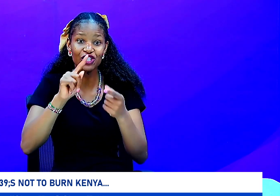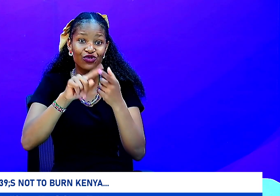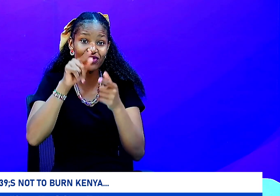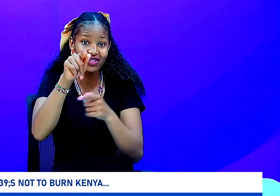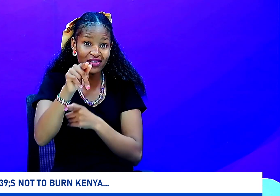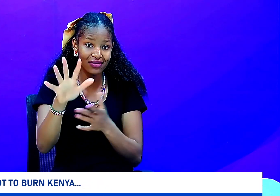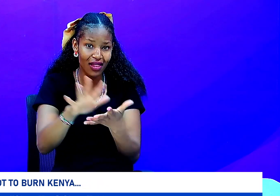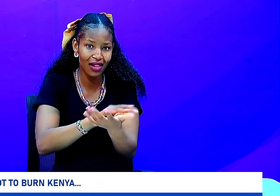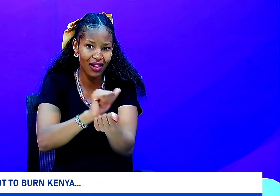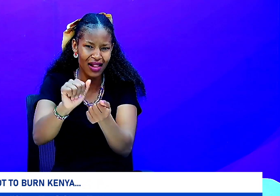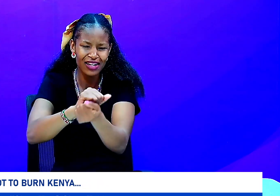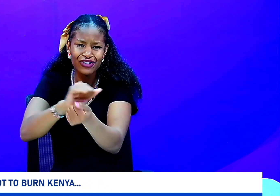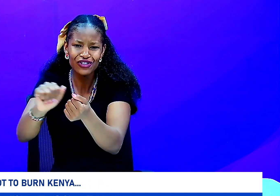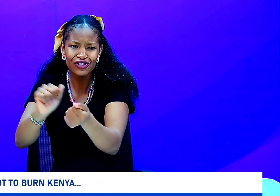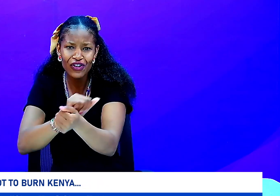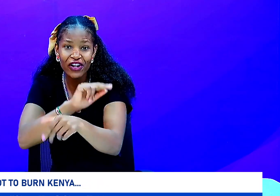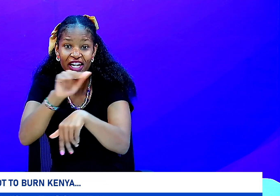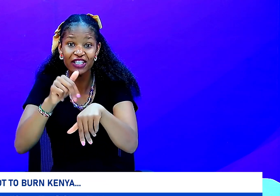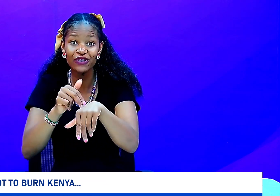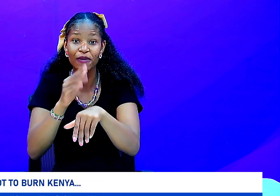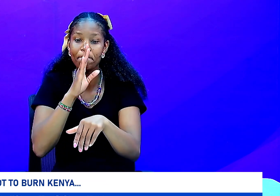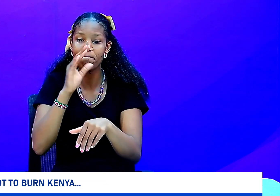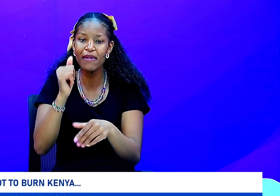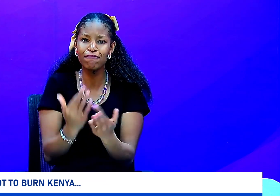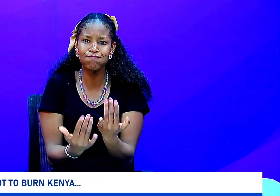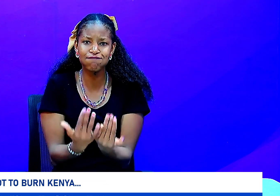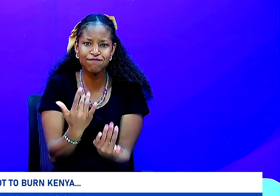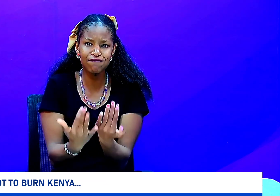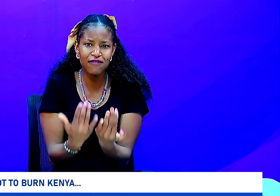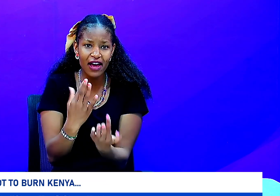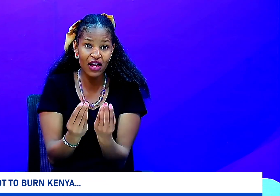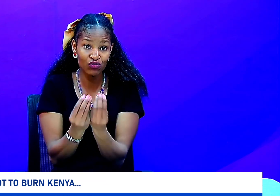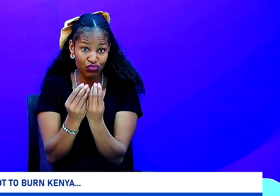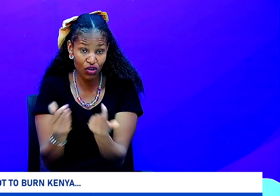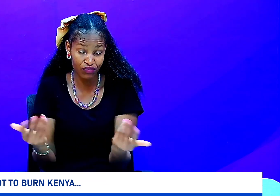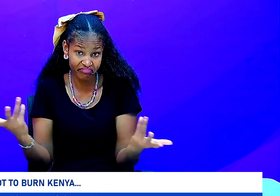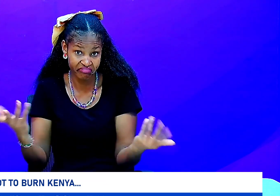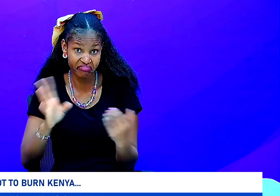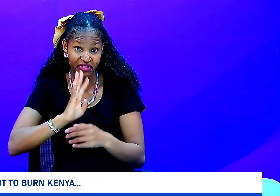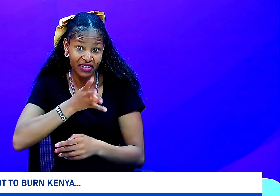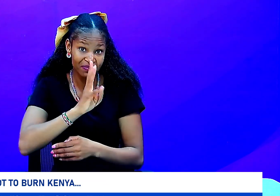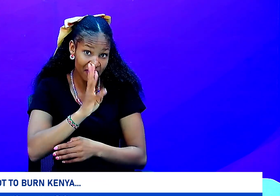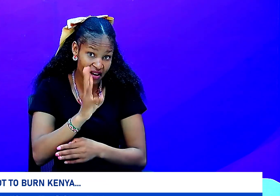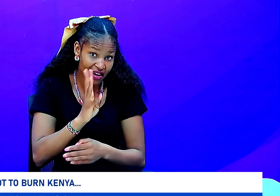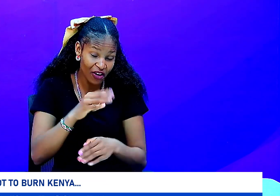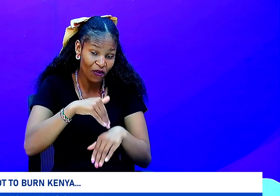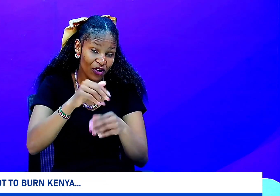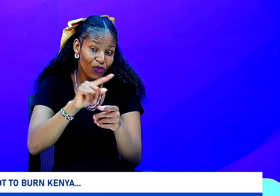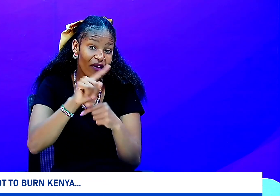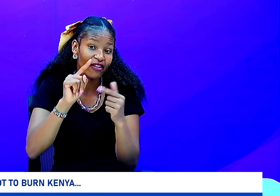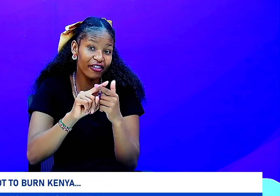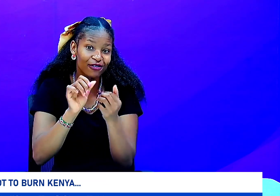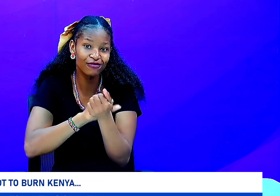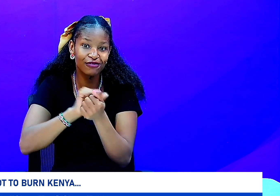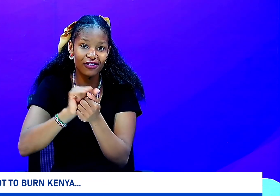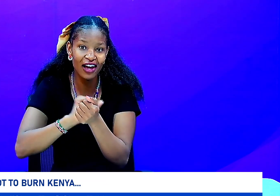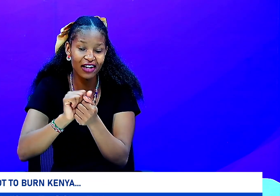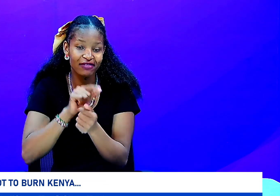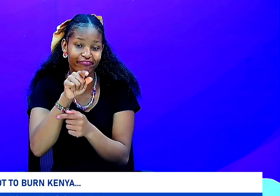burning it, urging them to become part of the solution. Speaking on Friday, the president